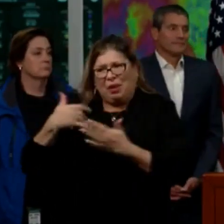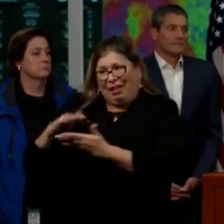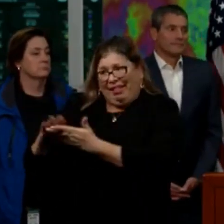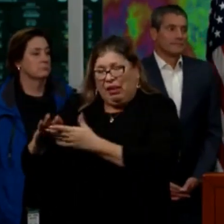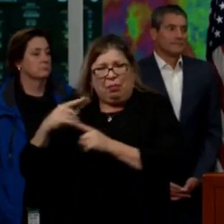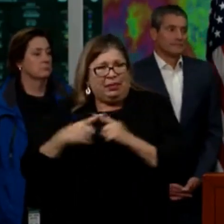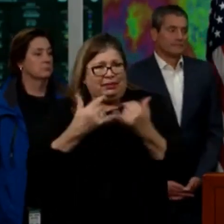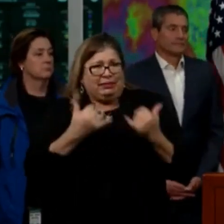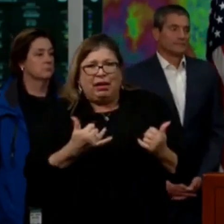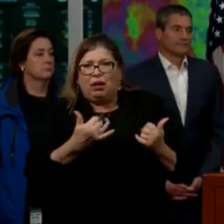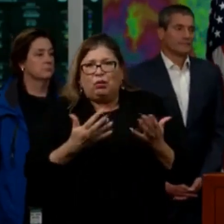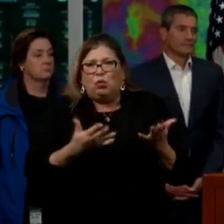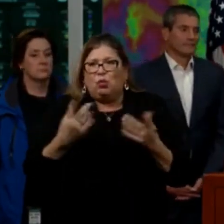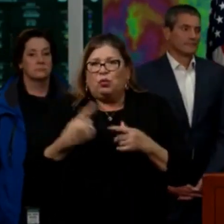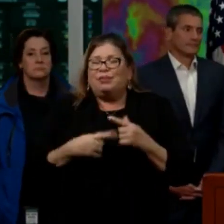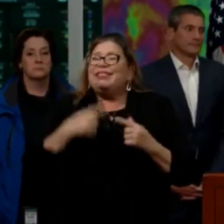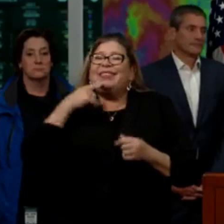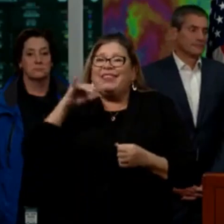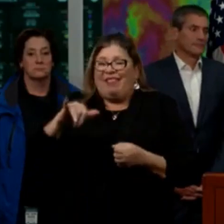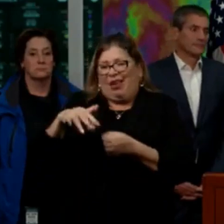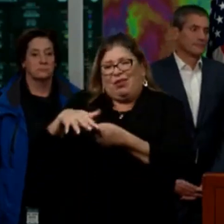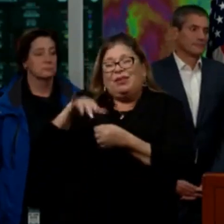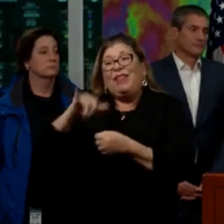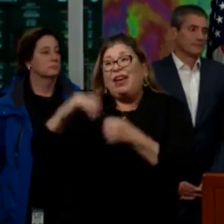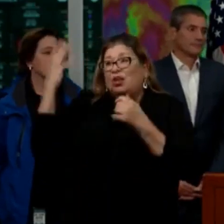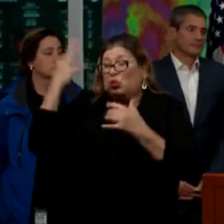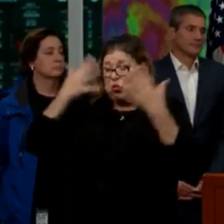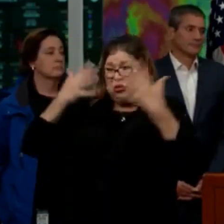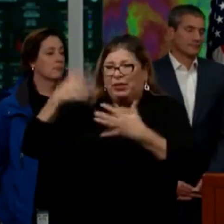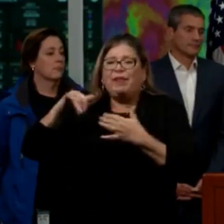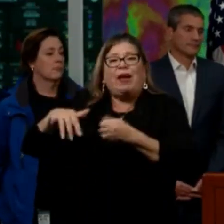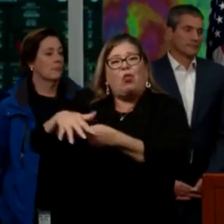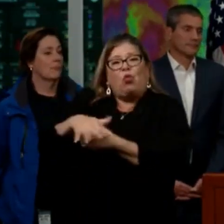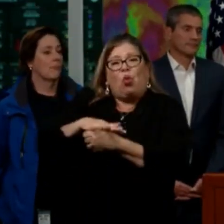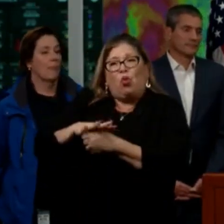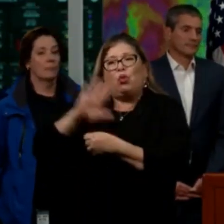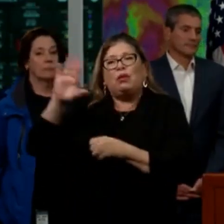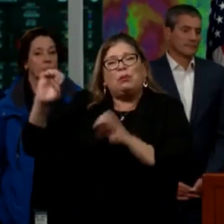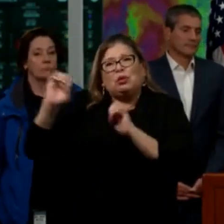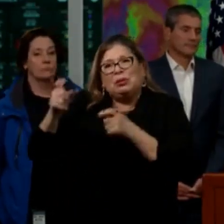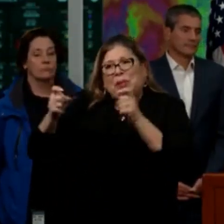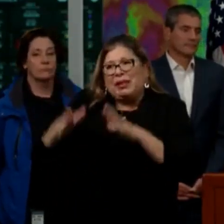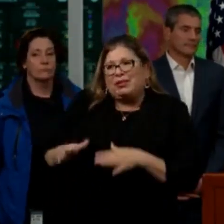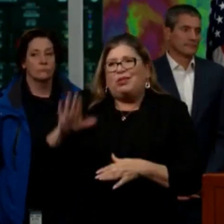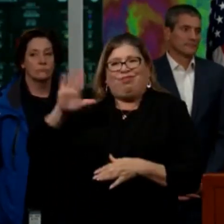that's a local emergency management coordination with their,